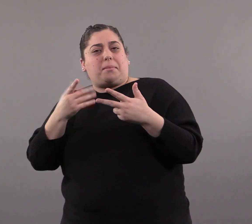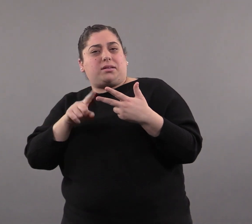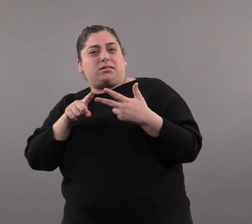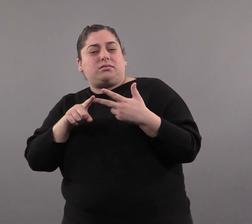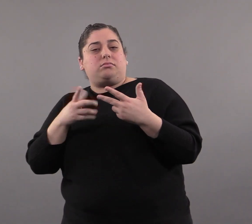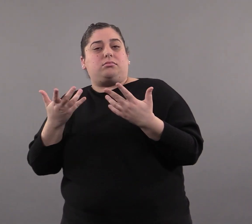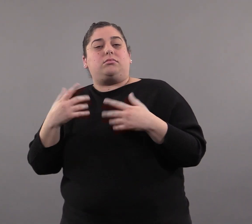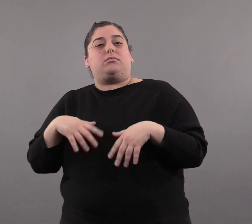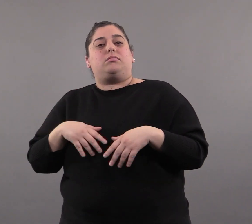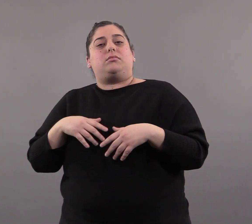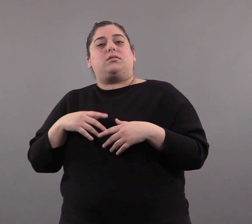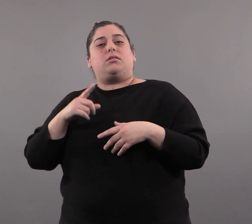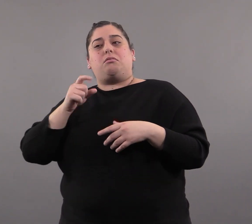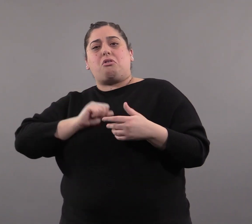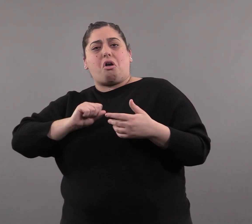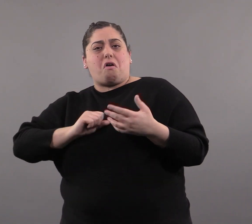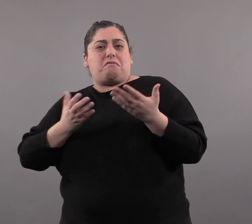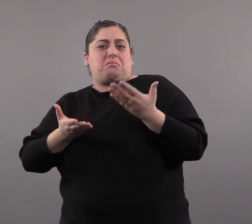typically there's no fever associated with that. With